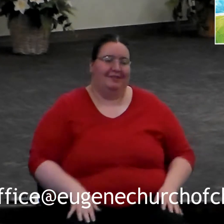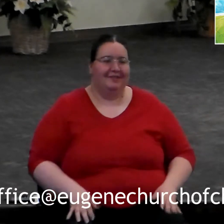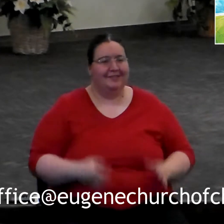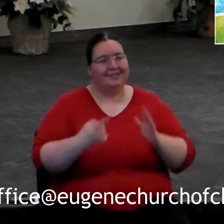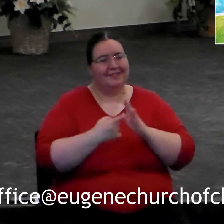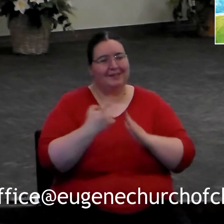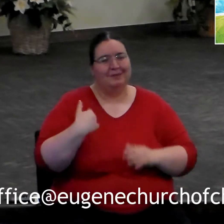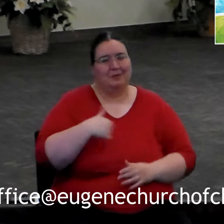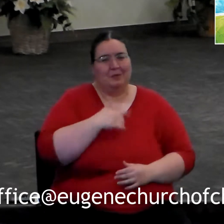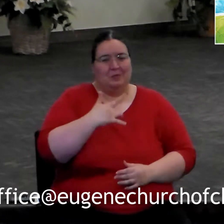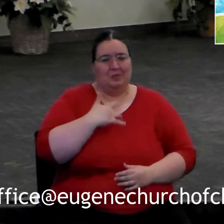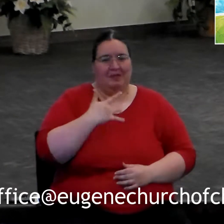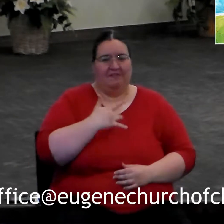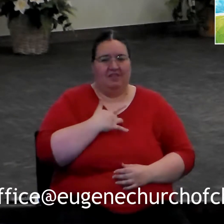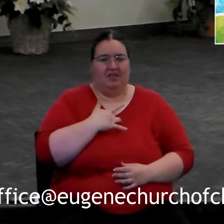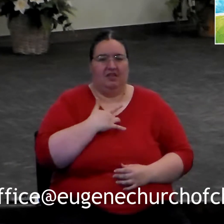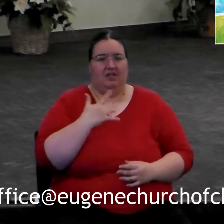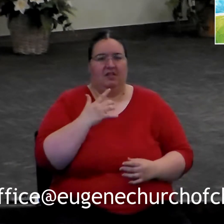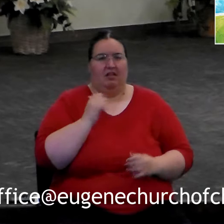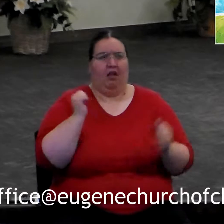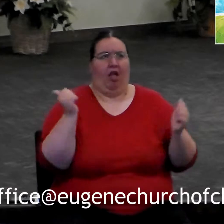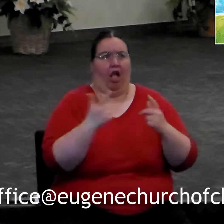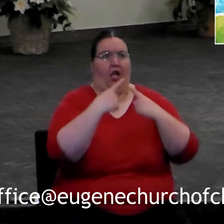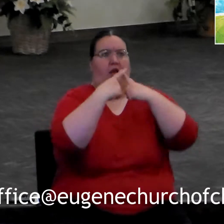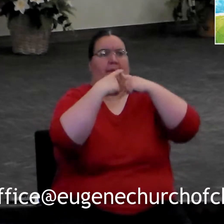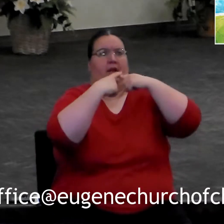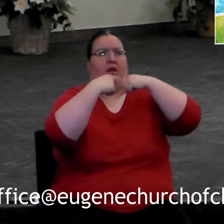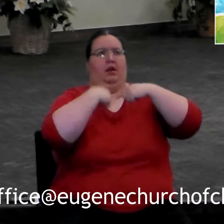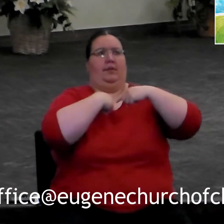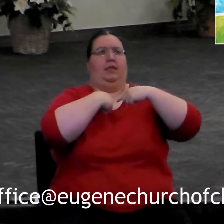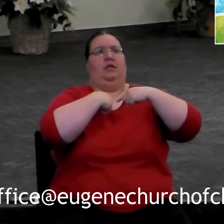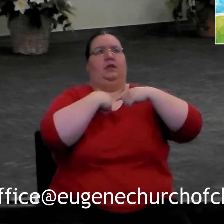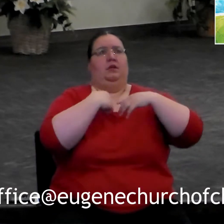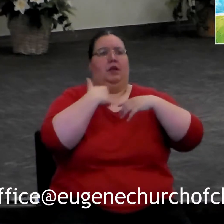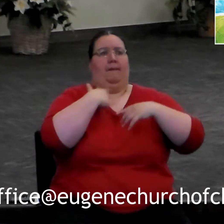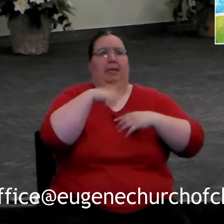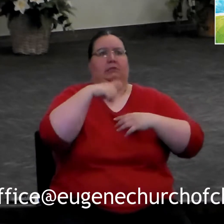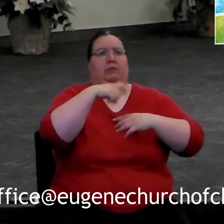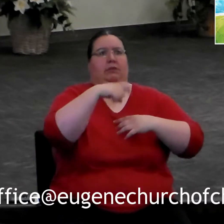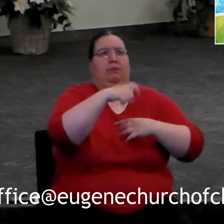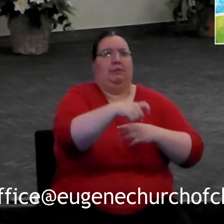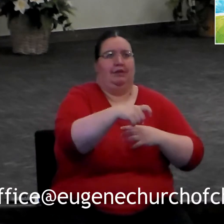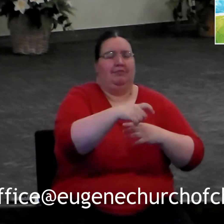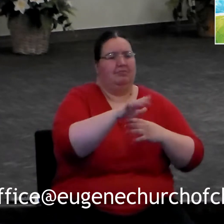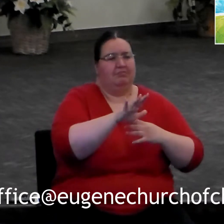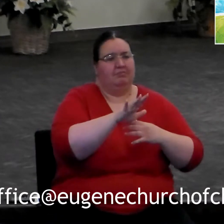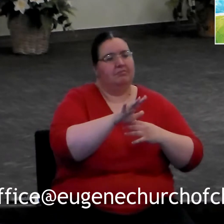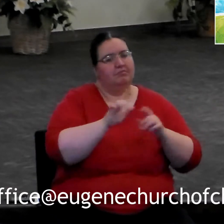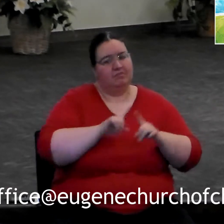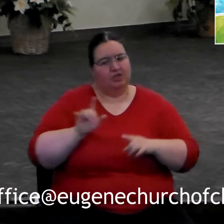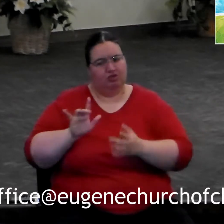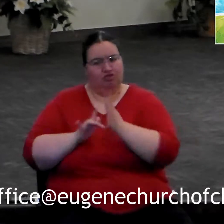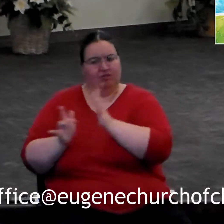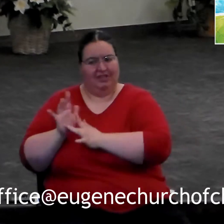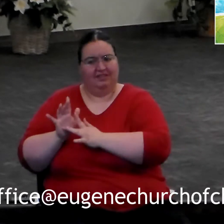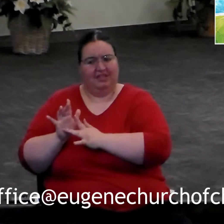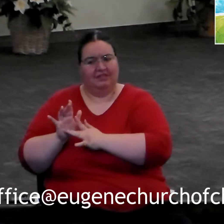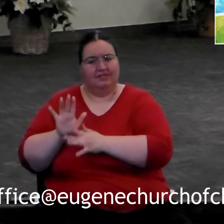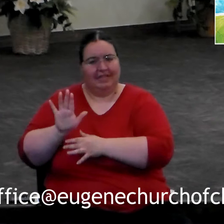up on things, and yet with Jesus here, we see that this is part of the task that has been set forth from the beginning. This is the way the plan was